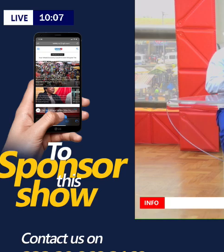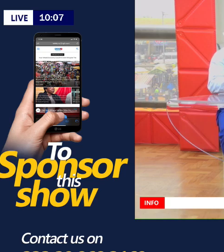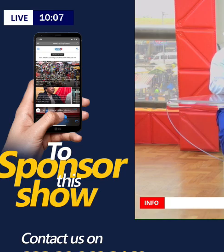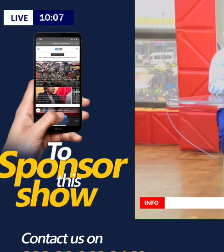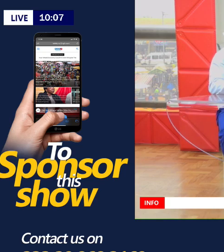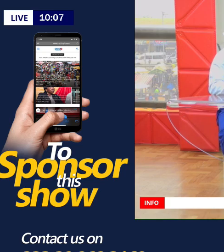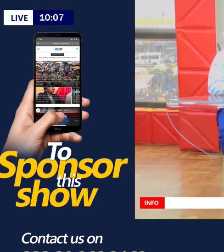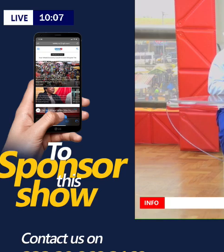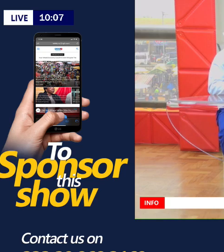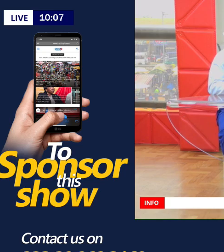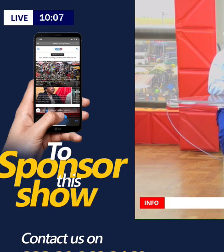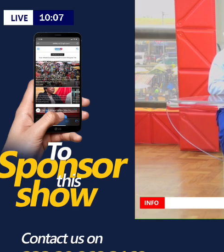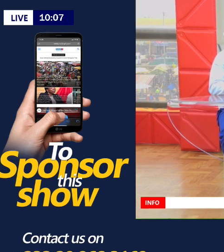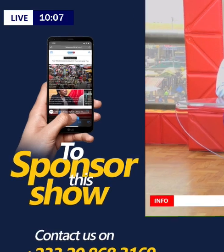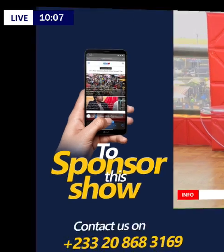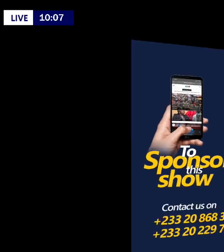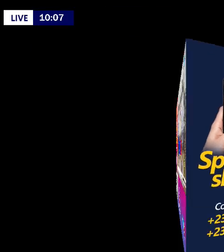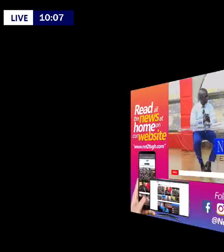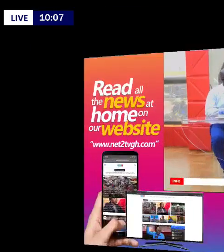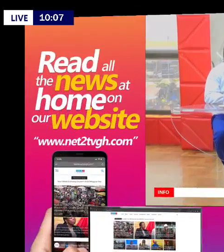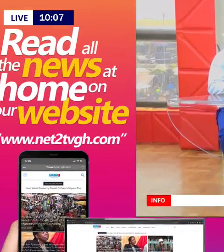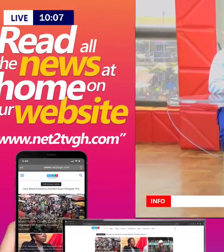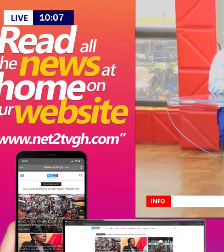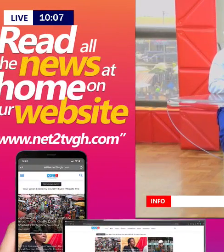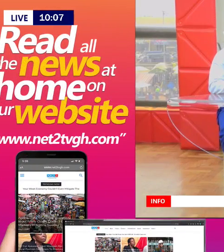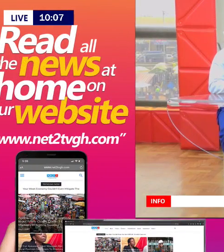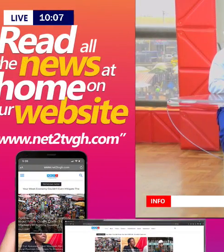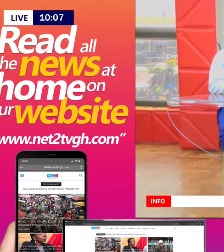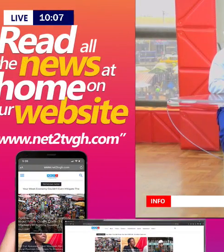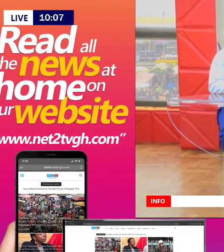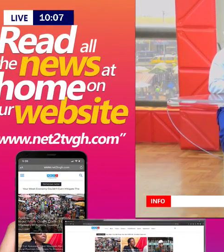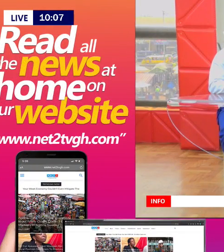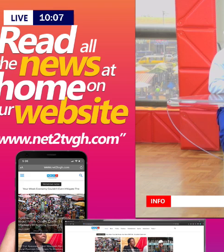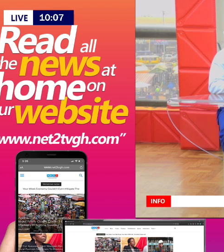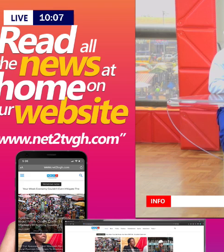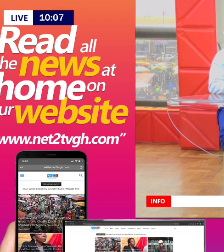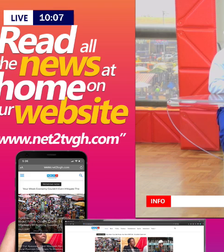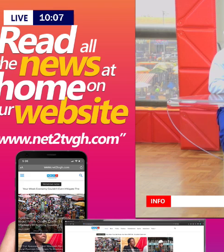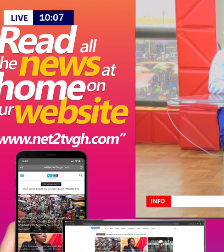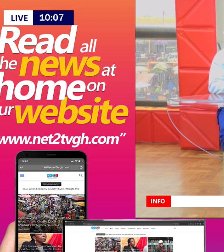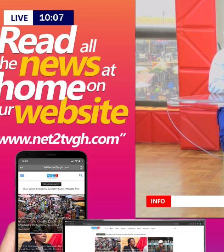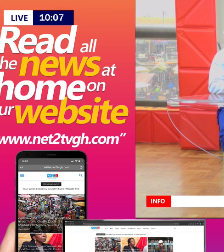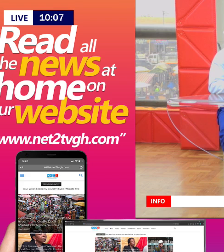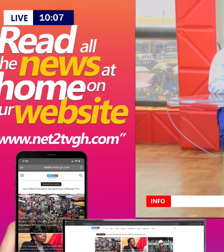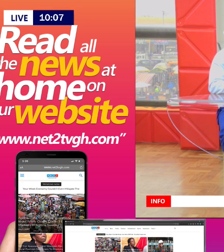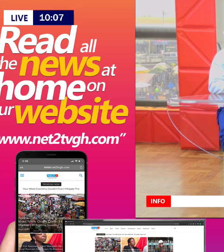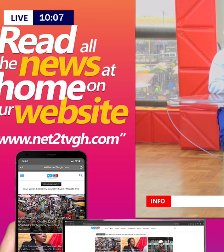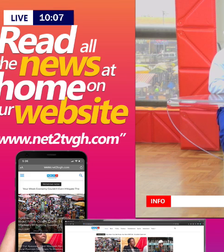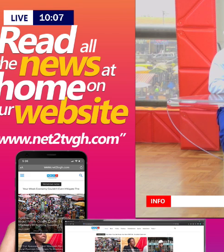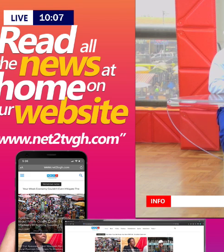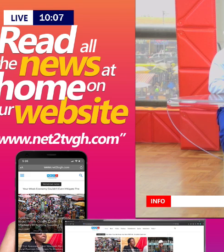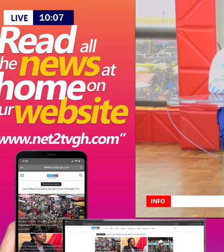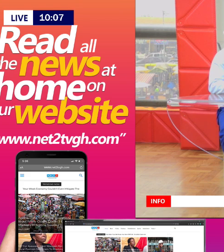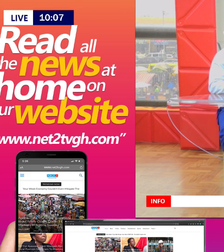egu form na che se no anu no nti social distancing no ese se ye po ho modern de to so mie no ye se wo ko nipa mu a